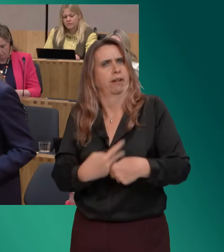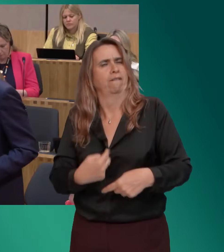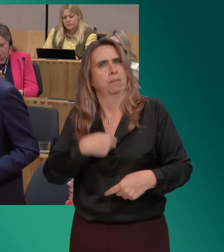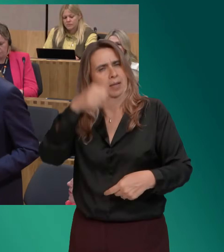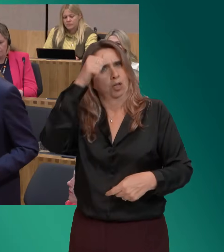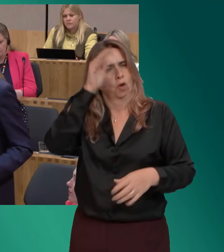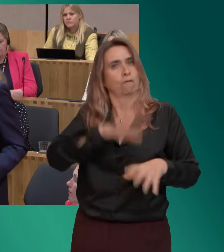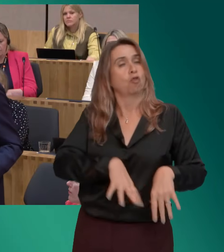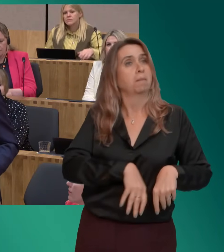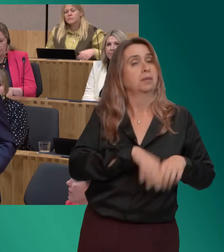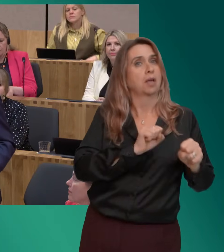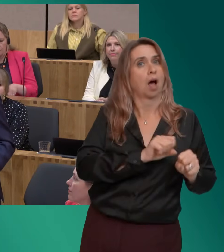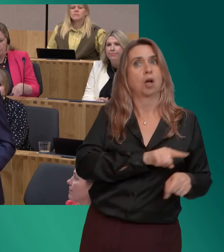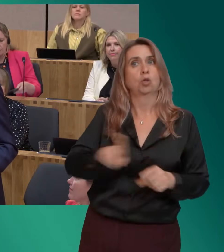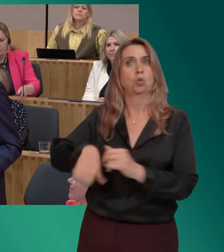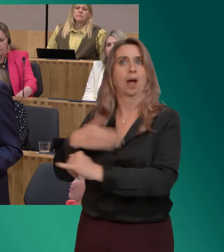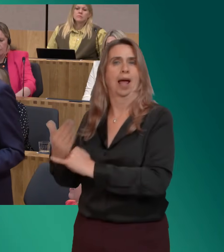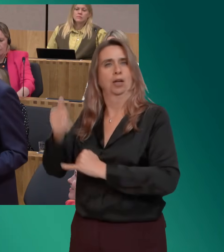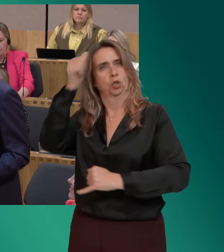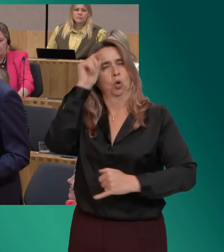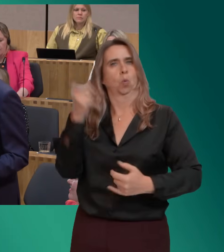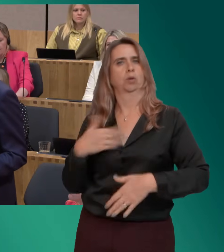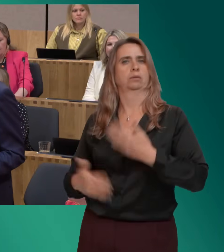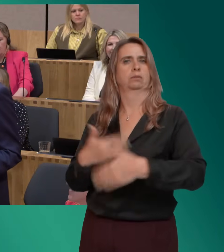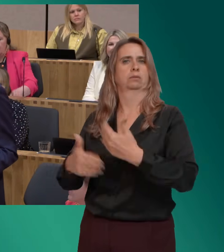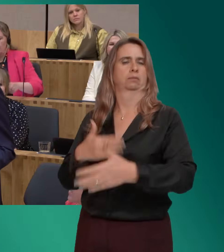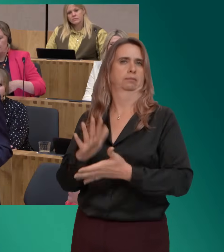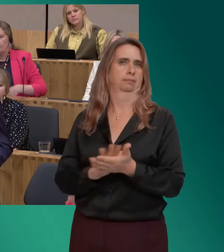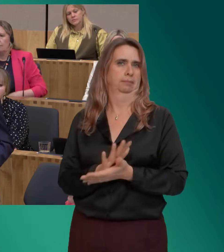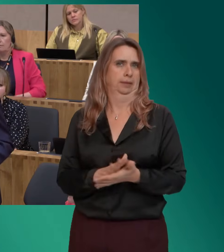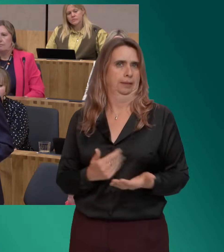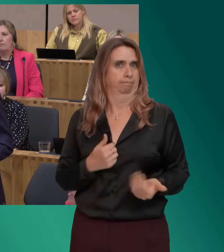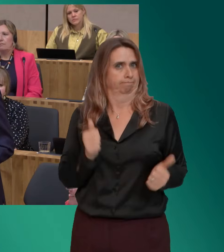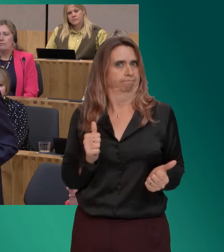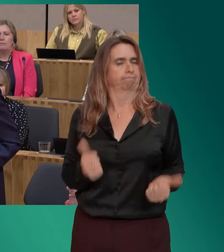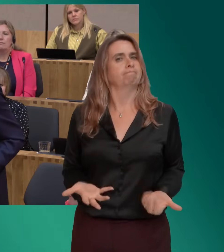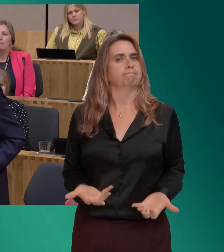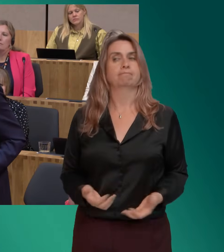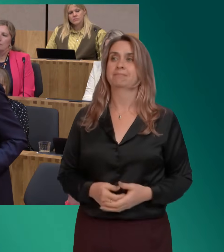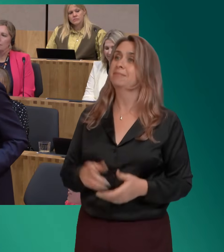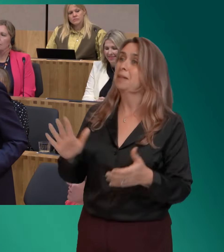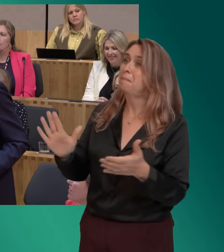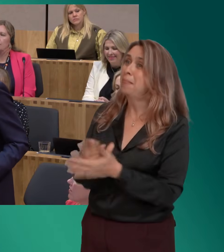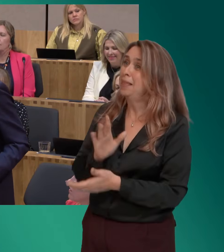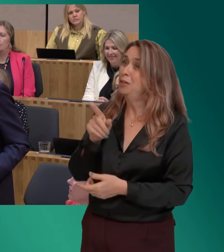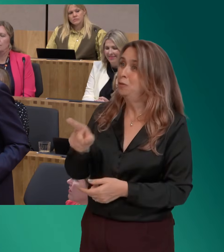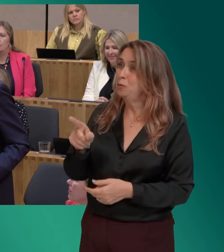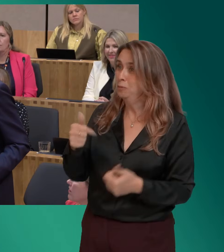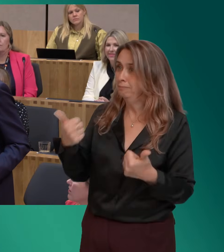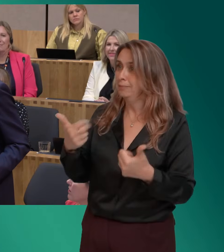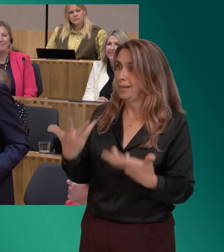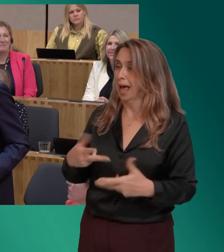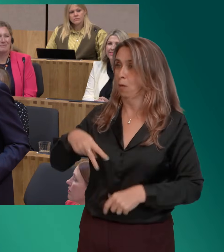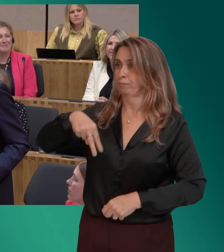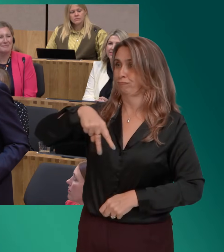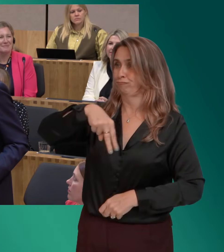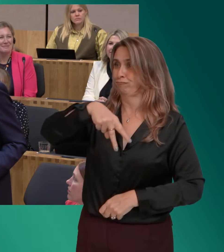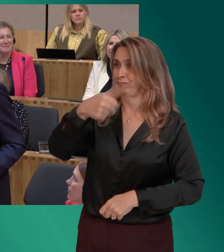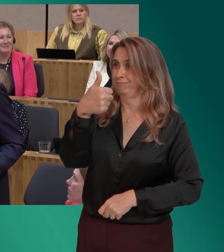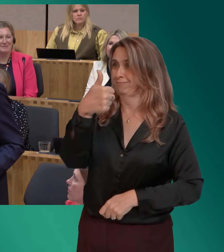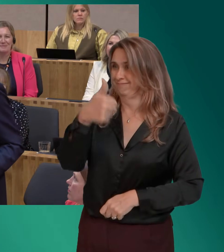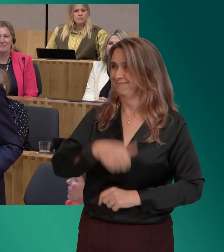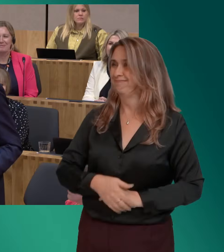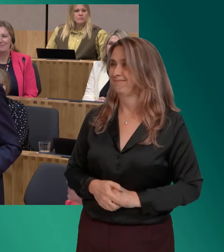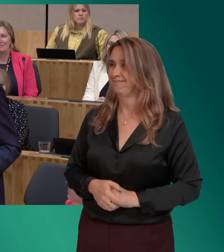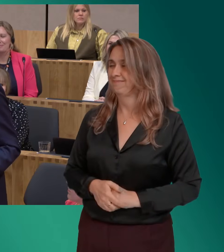to the end of their journey? Without doubt, good to see the member back on his feet. Quite literally, our plans to improve